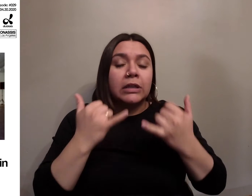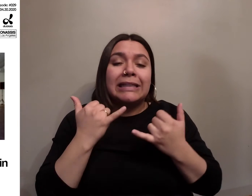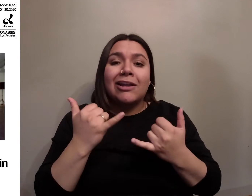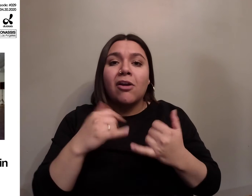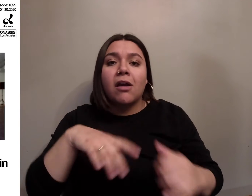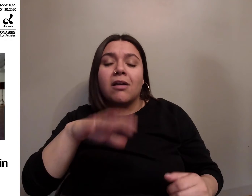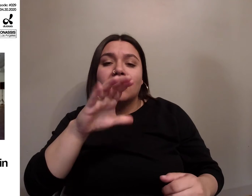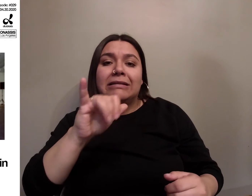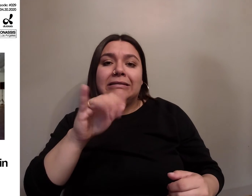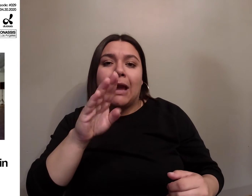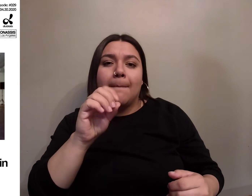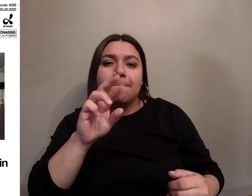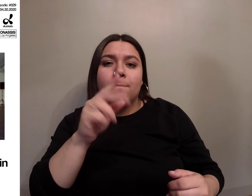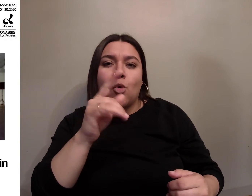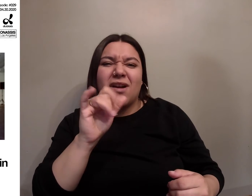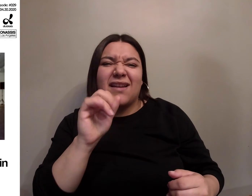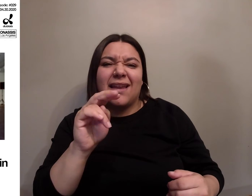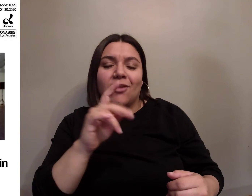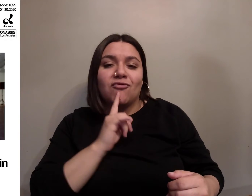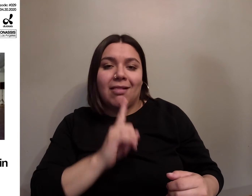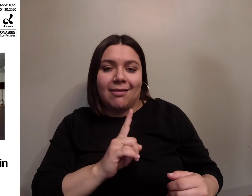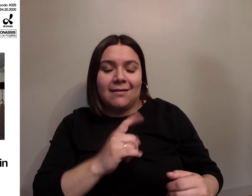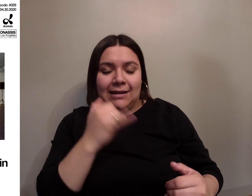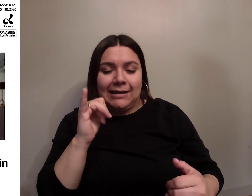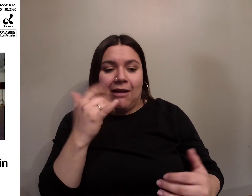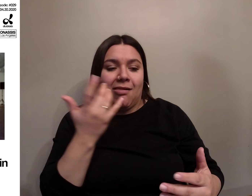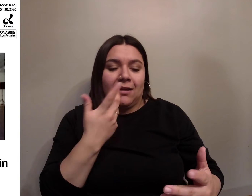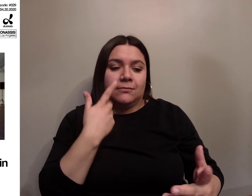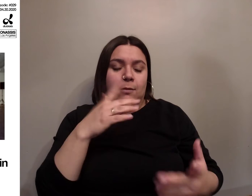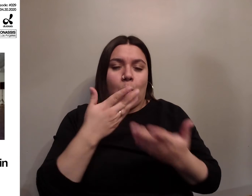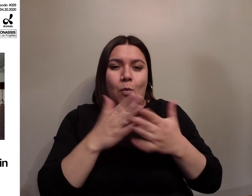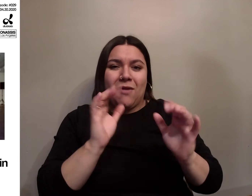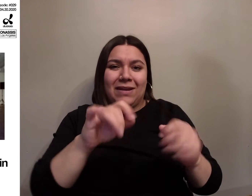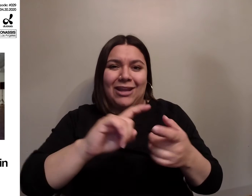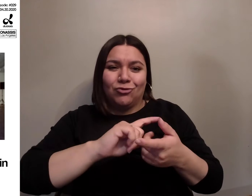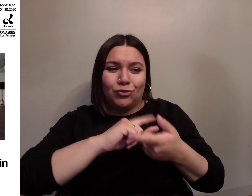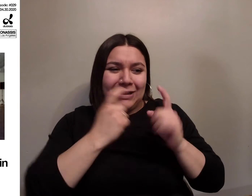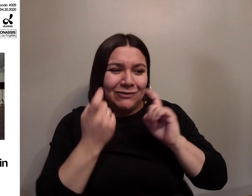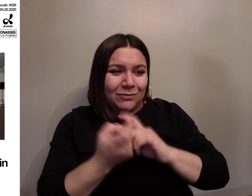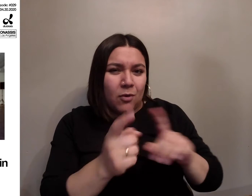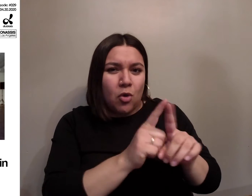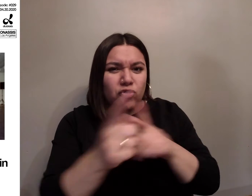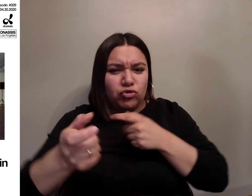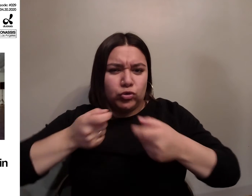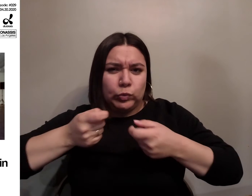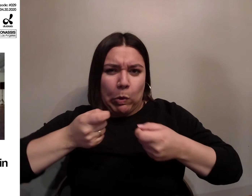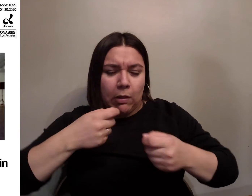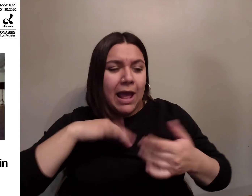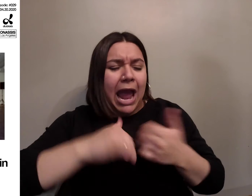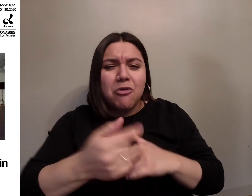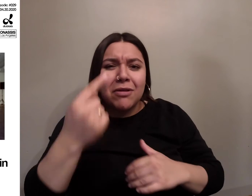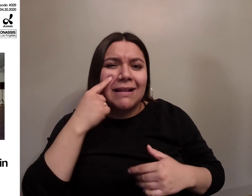mean, in this new era when so much is mediated, in fact, by technology?